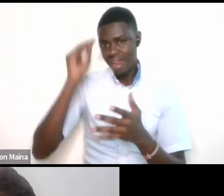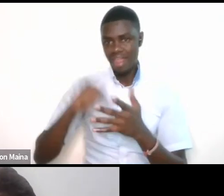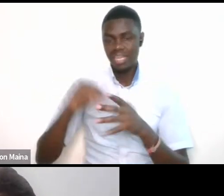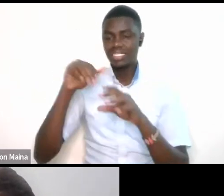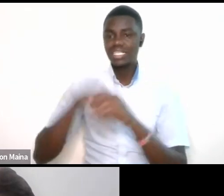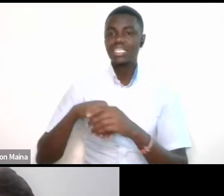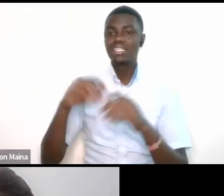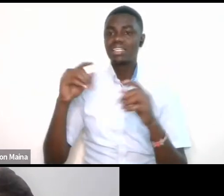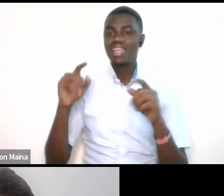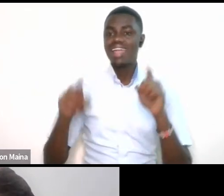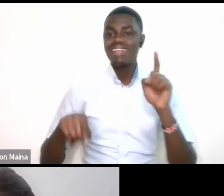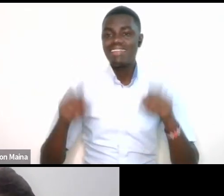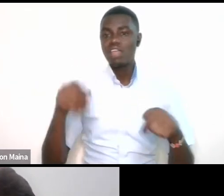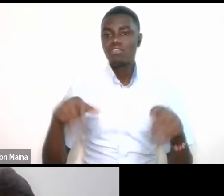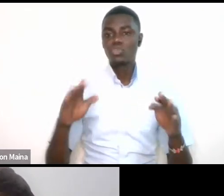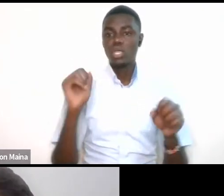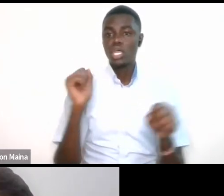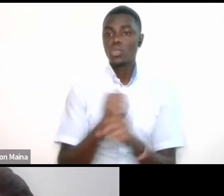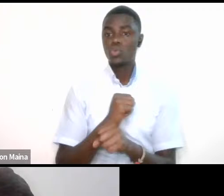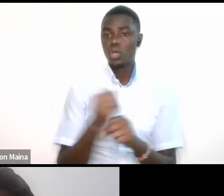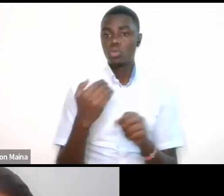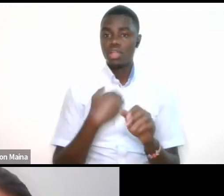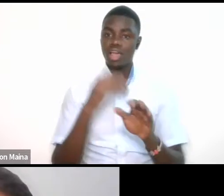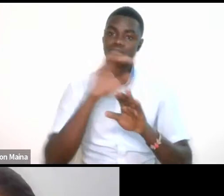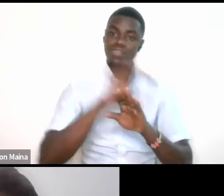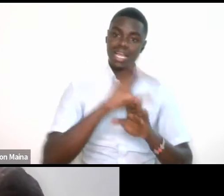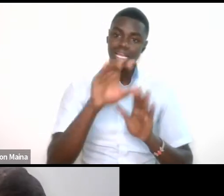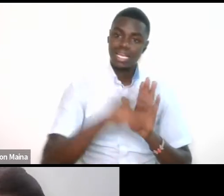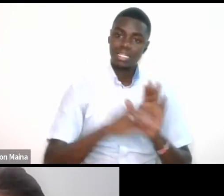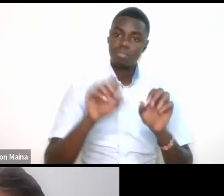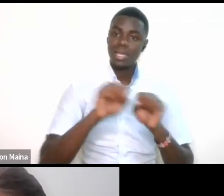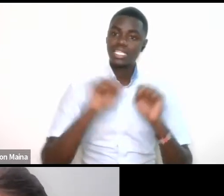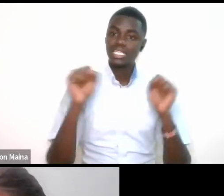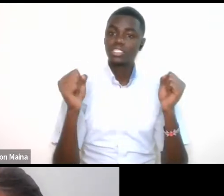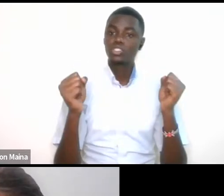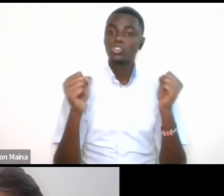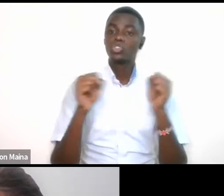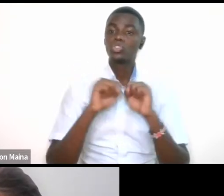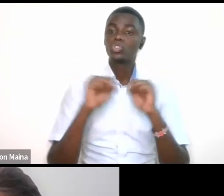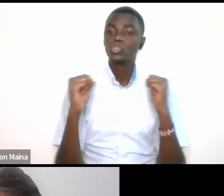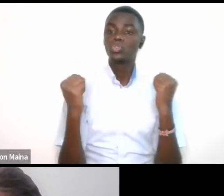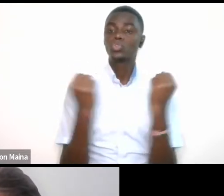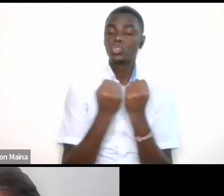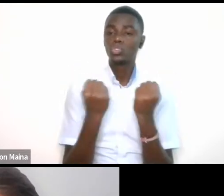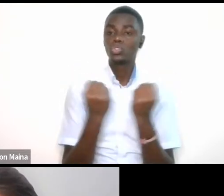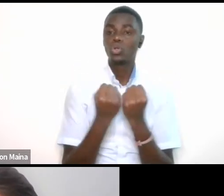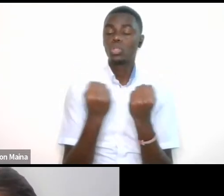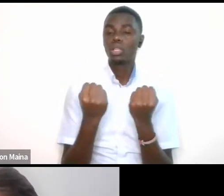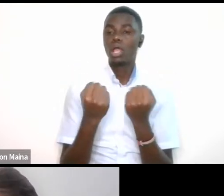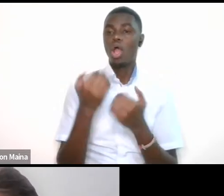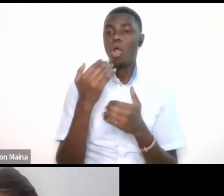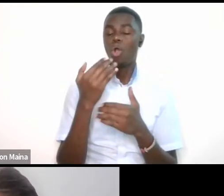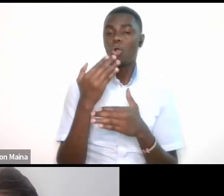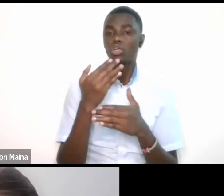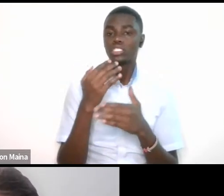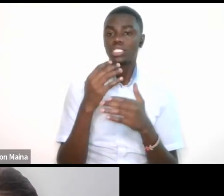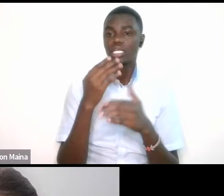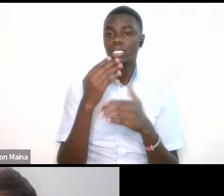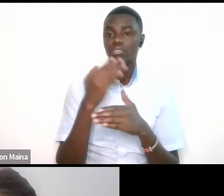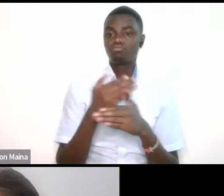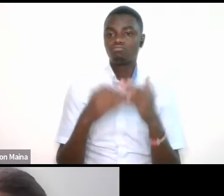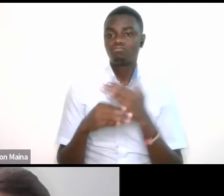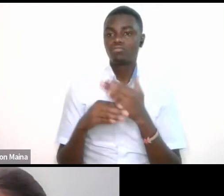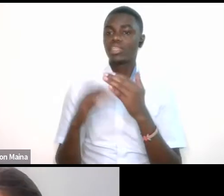have the curriculum as a social construct that privileges certain learners at the expense